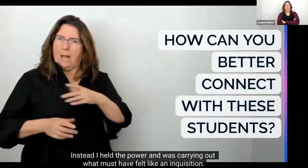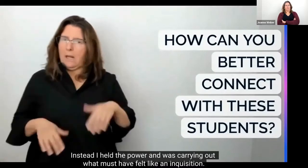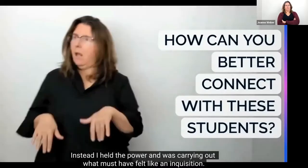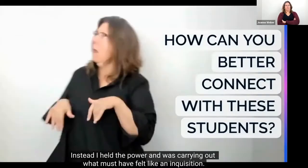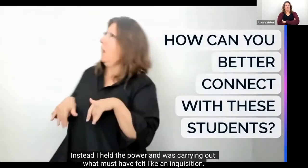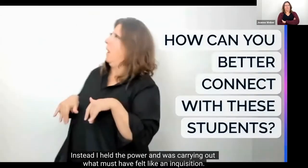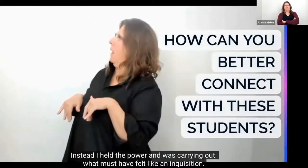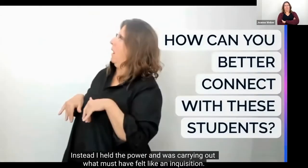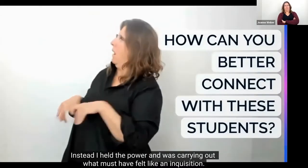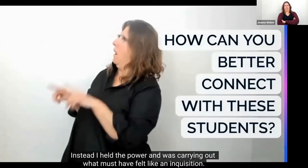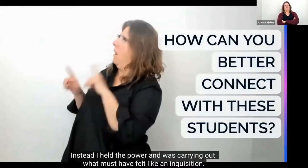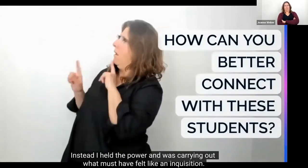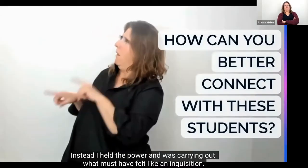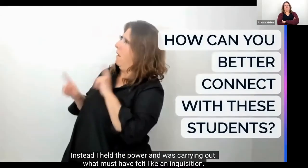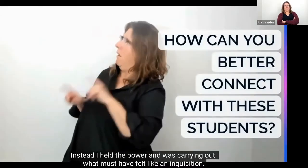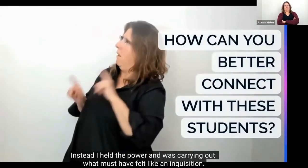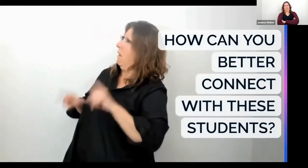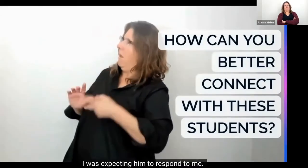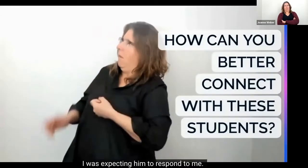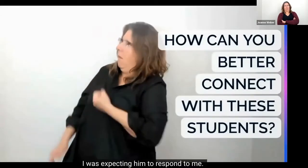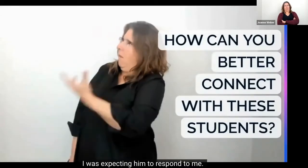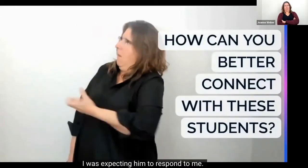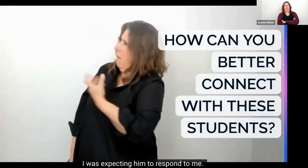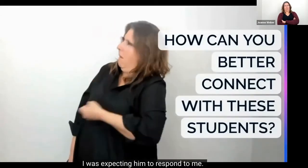must have felt like an inquisition.